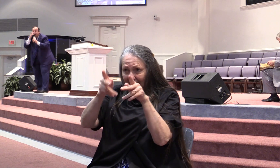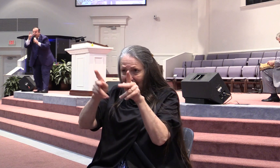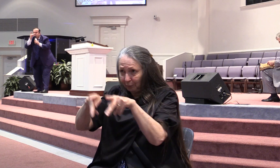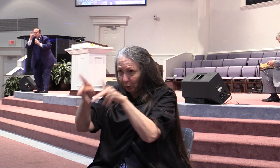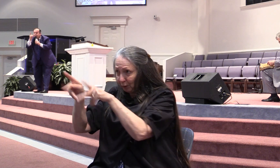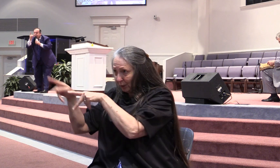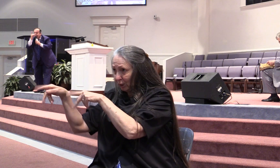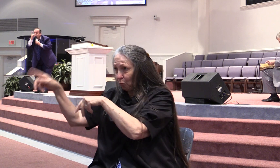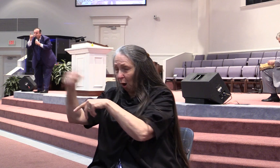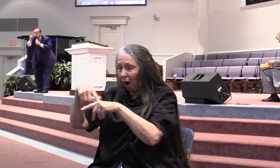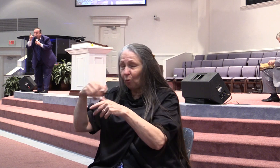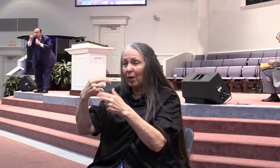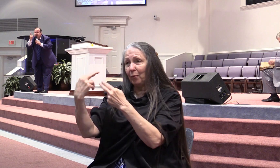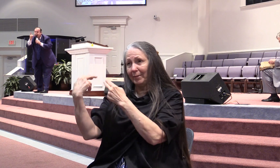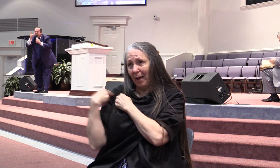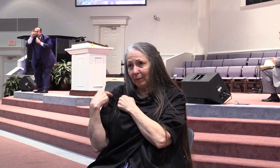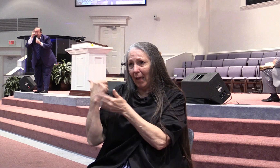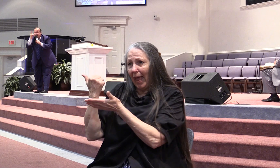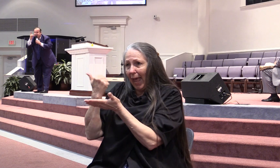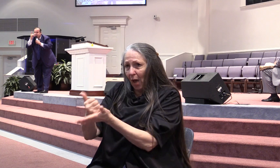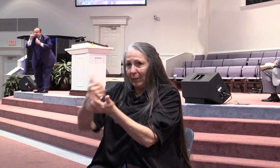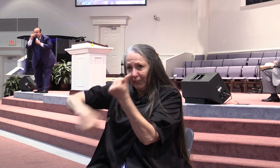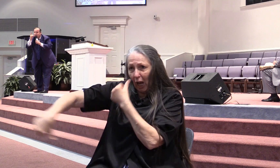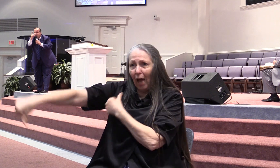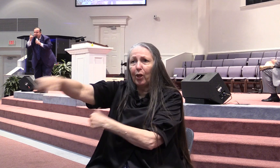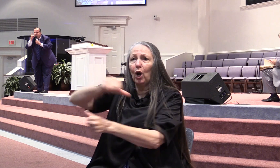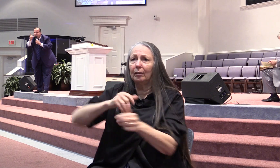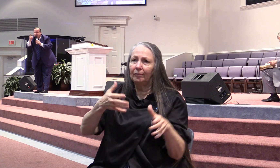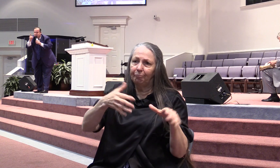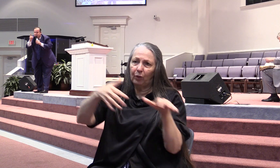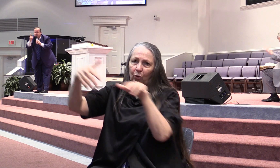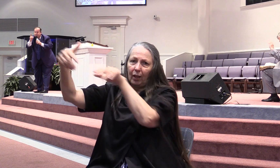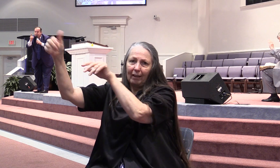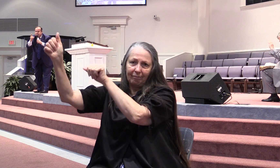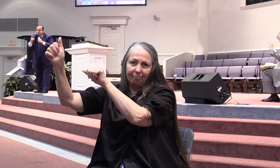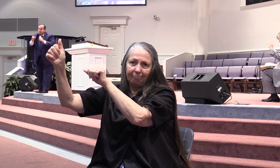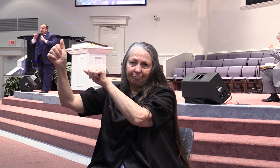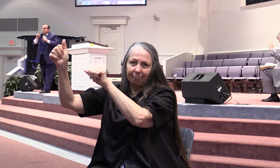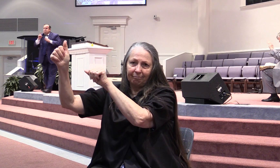because every one of us have a role to play in getting everybody here ready for the rapture.